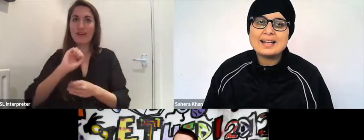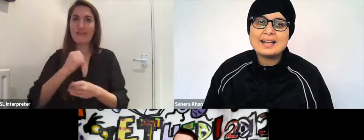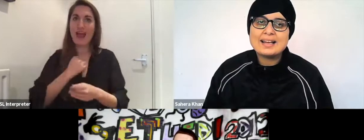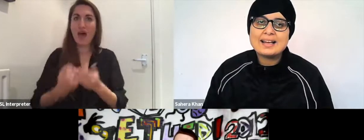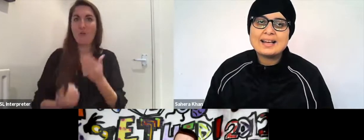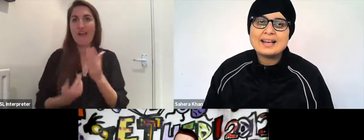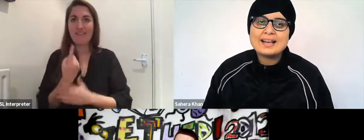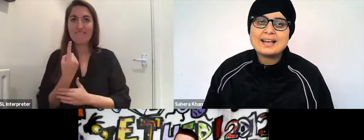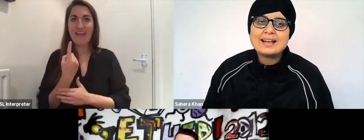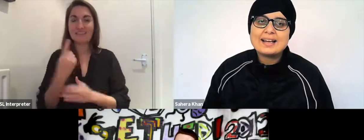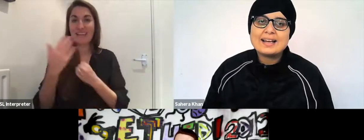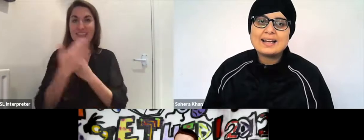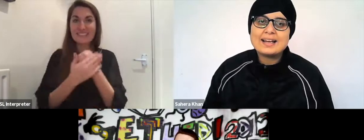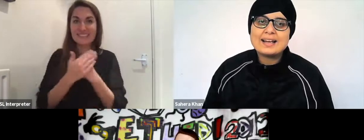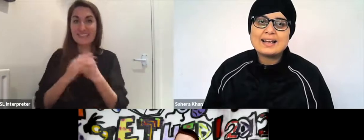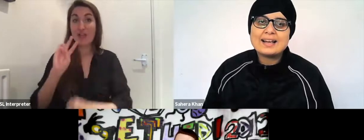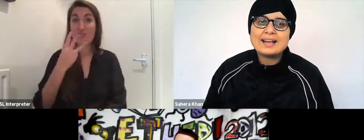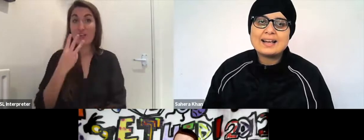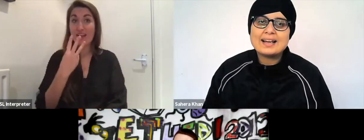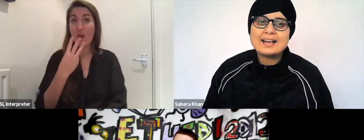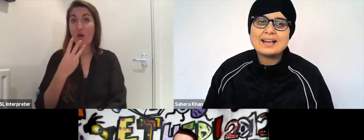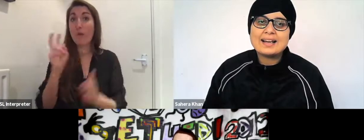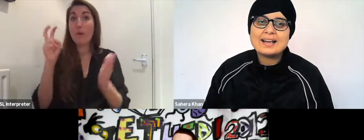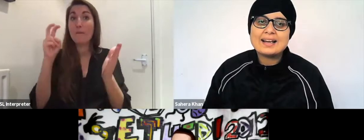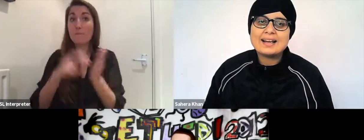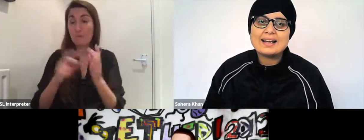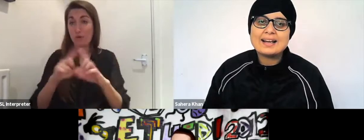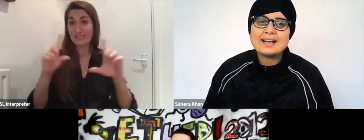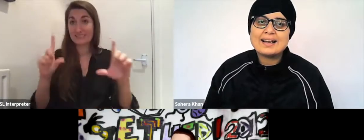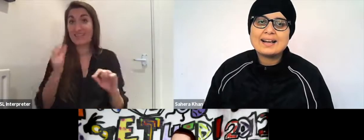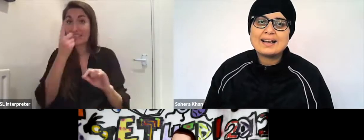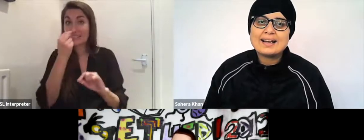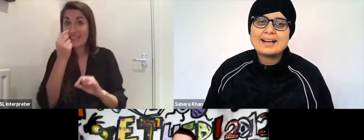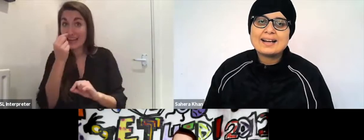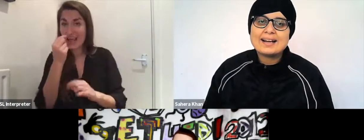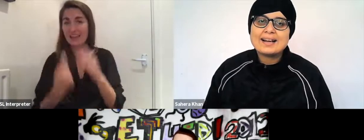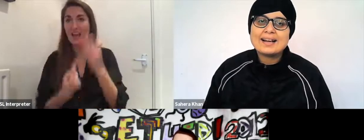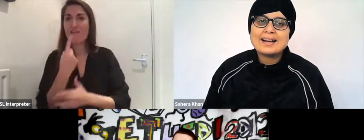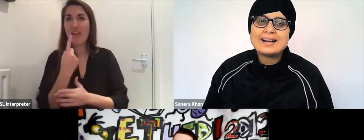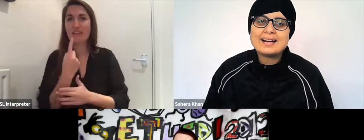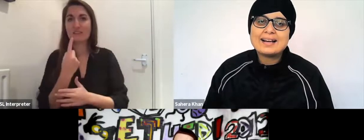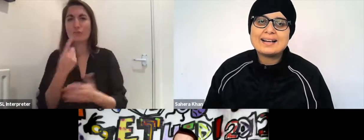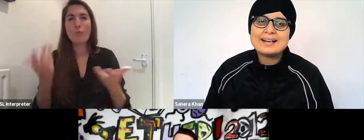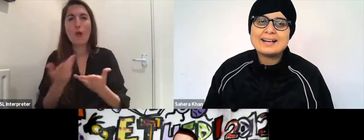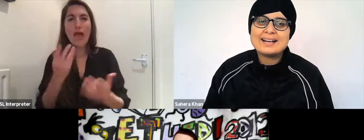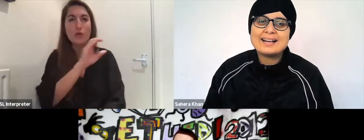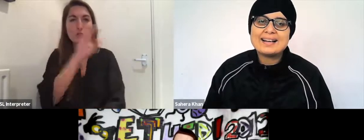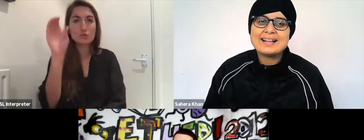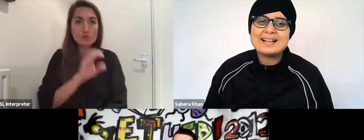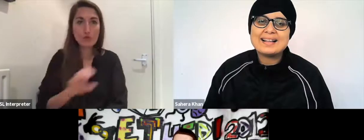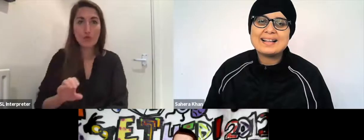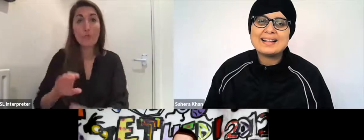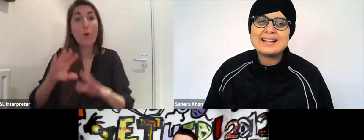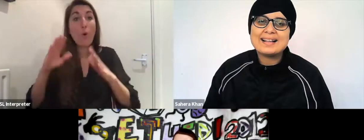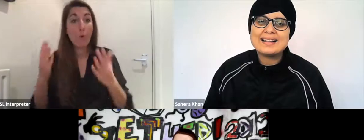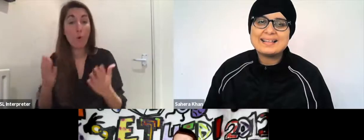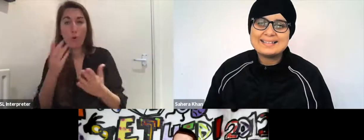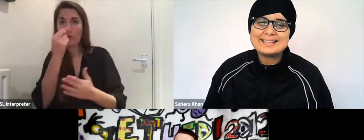book tickets on Zoom to see the interpreter, or you can simply watch it on YouTube from our